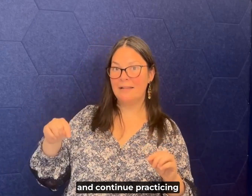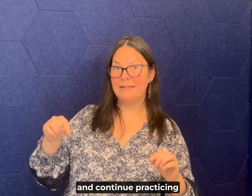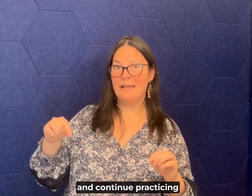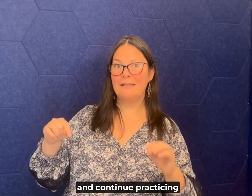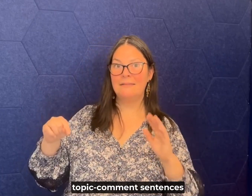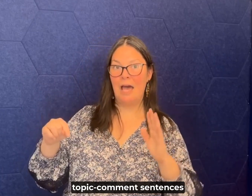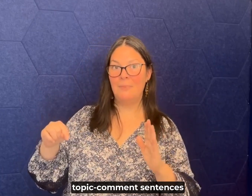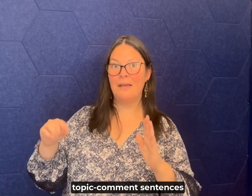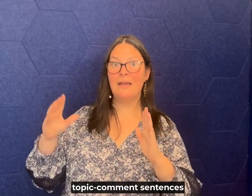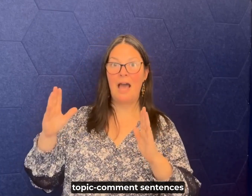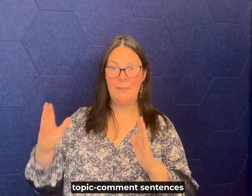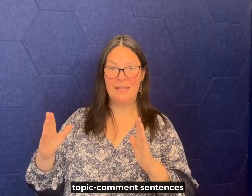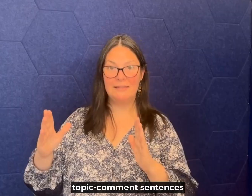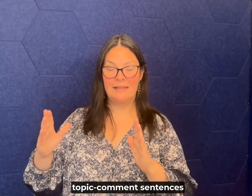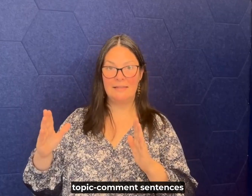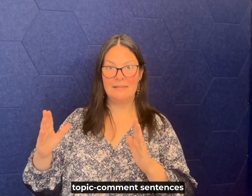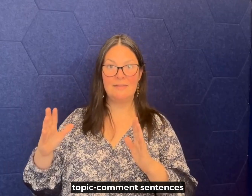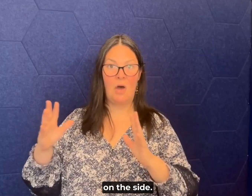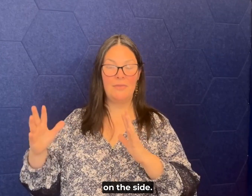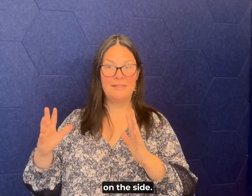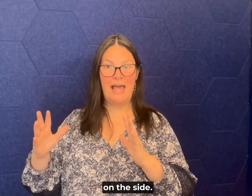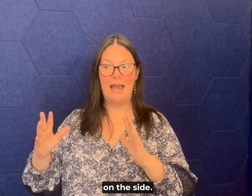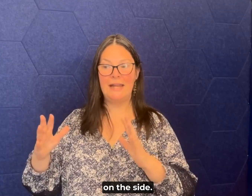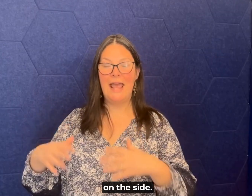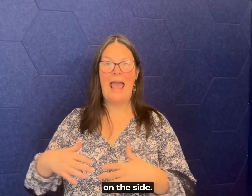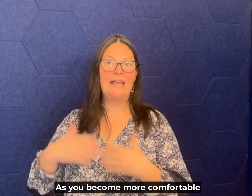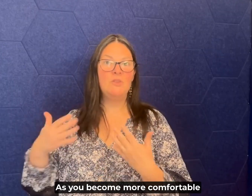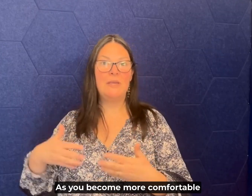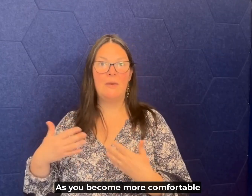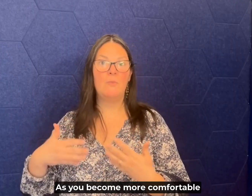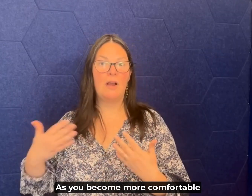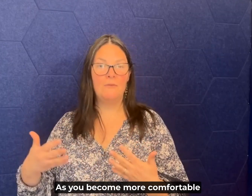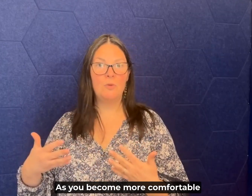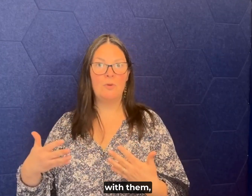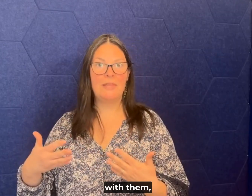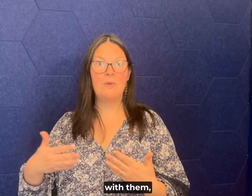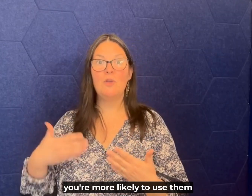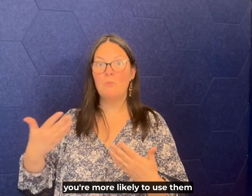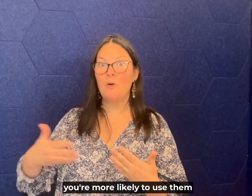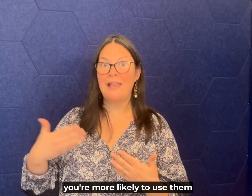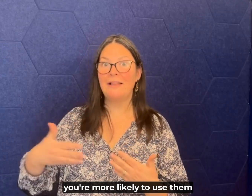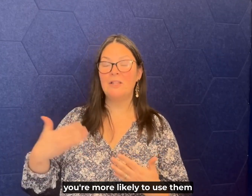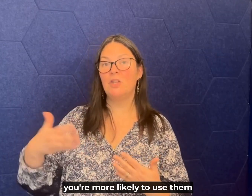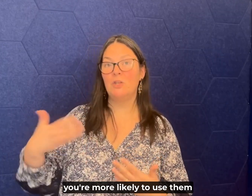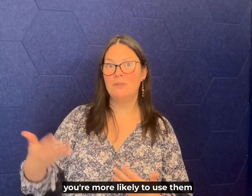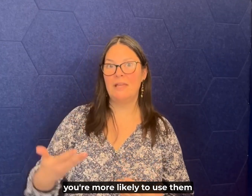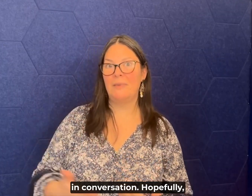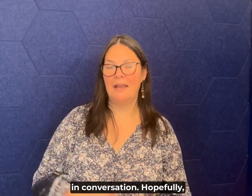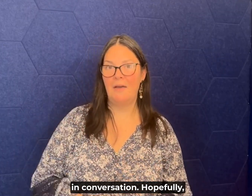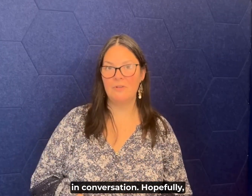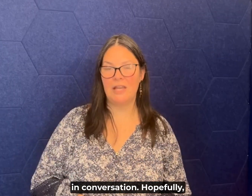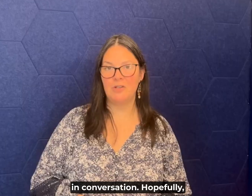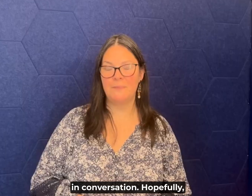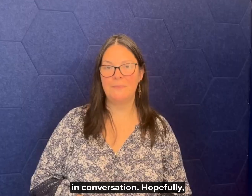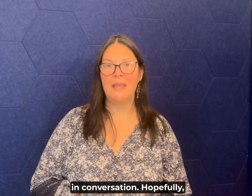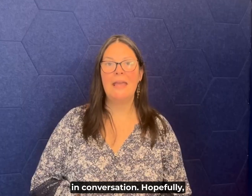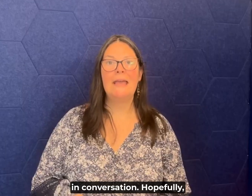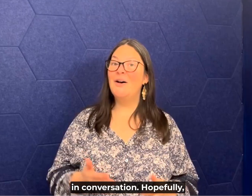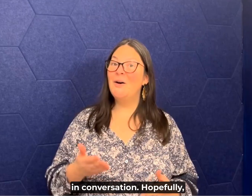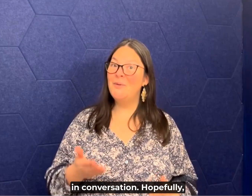practicing topic comment sentences on the side. As you become more comfortable with them, you're more likely to use them in conversation.